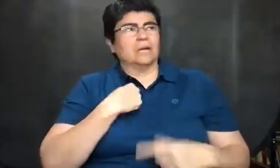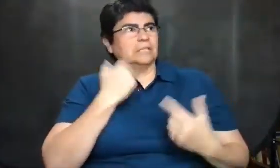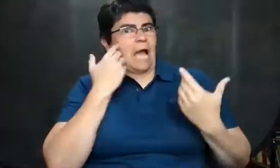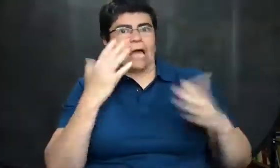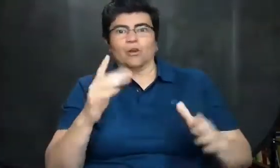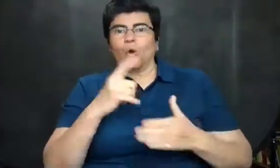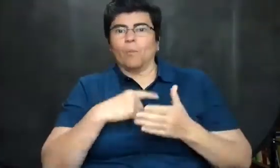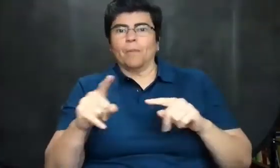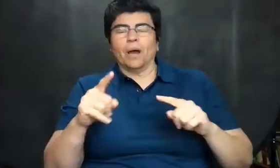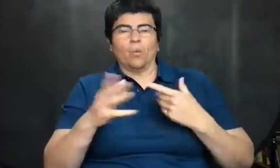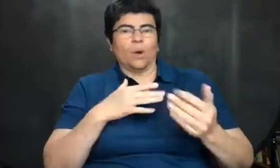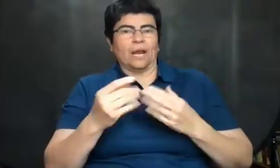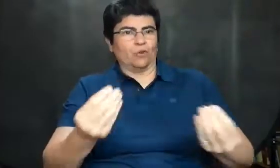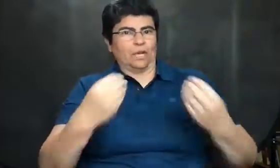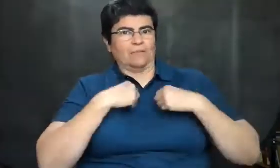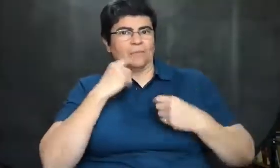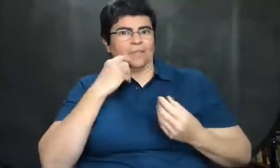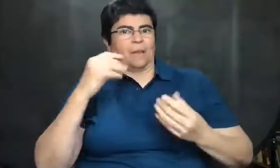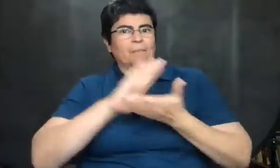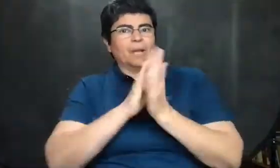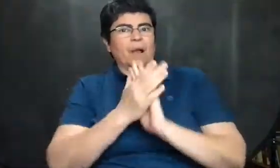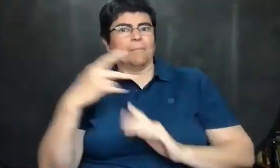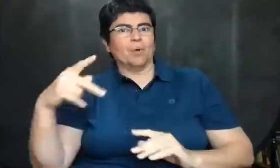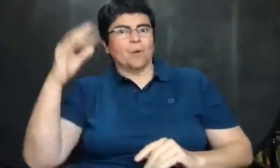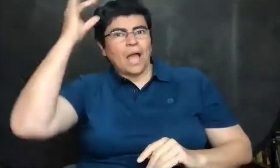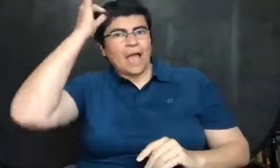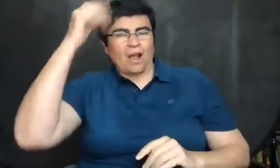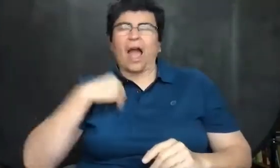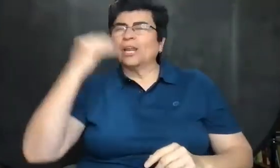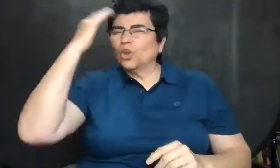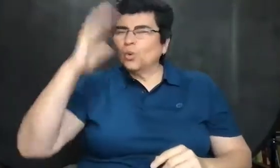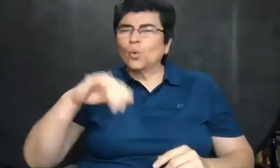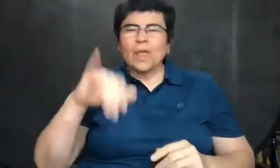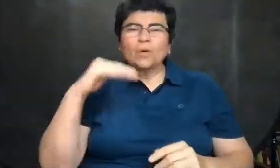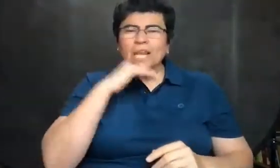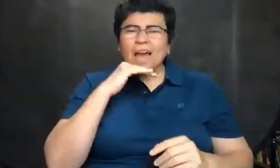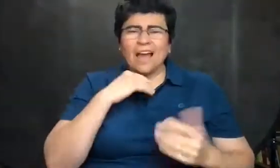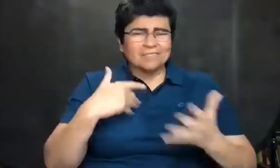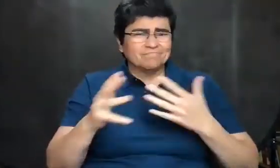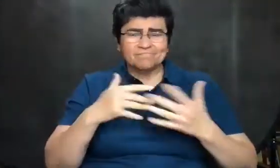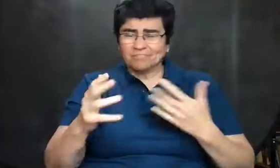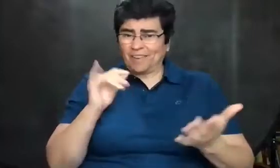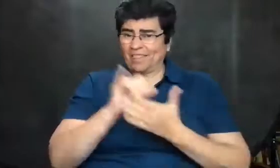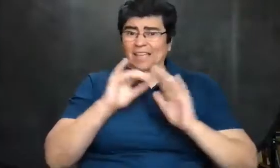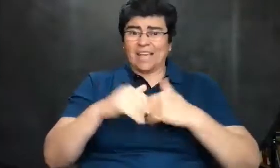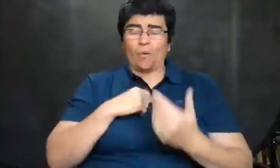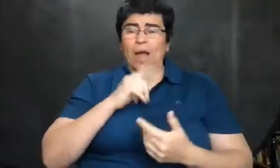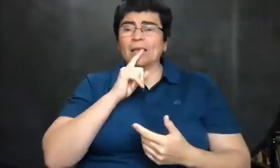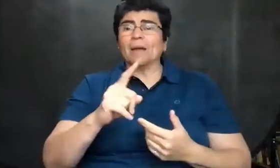they're giving me, it's turning my hair purple. And I knew that was a lie. But, it's just the way I am. I'm an alcoholic. We'll tell lies when